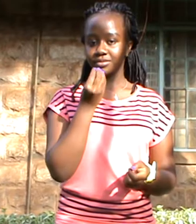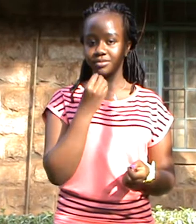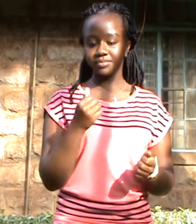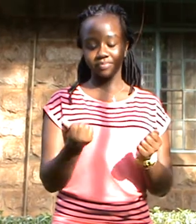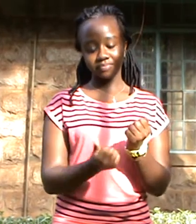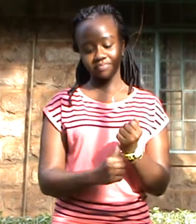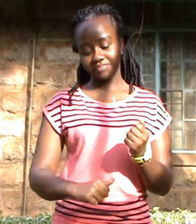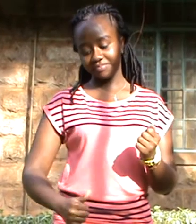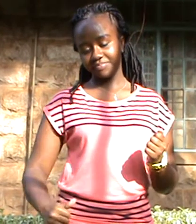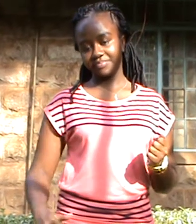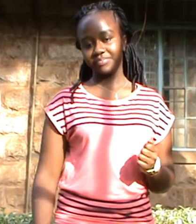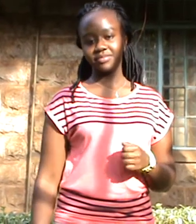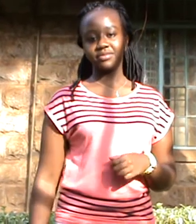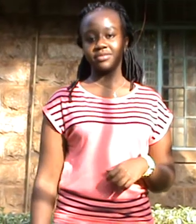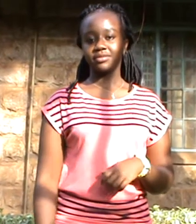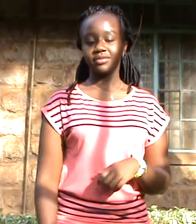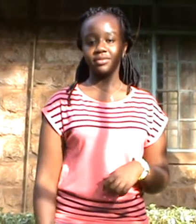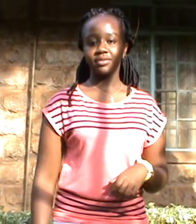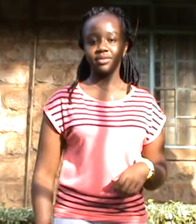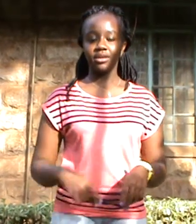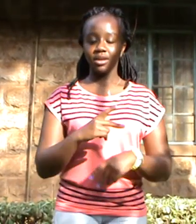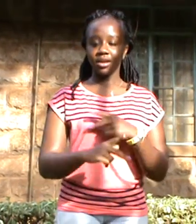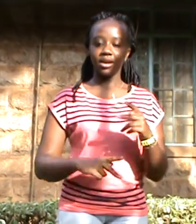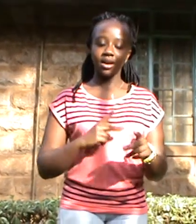ETC Kind two name commerce industry